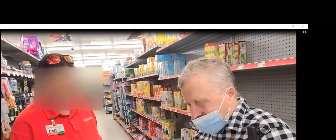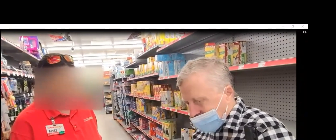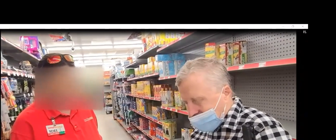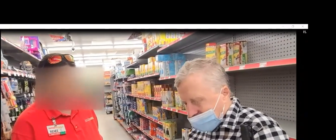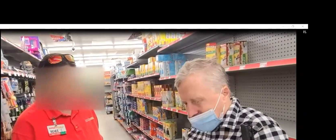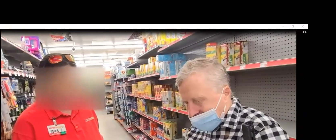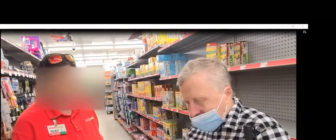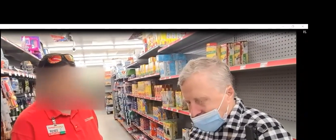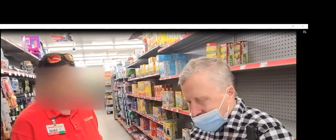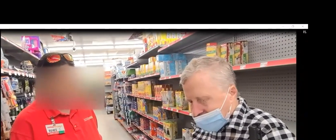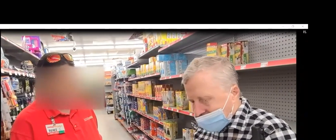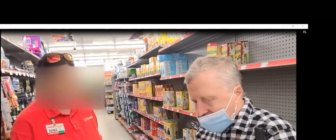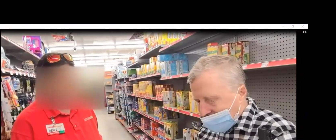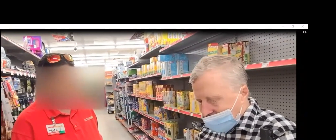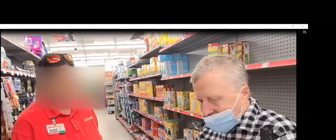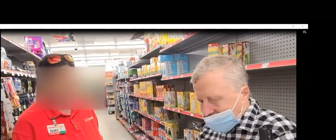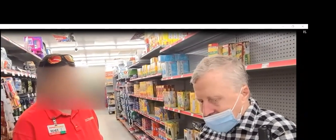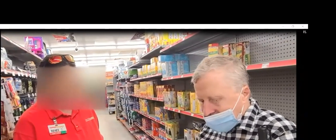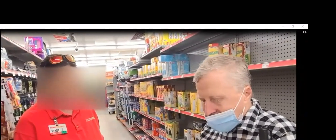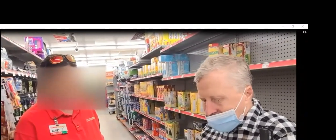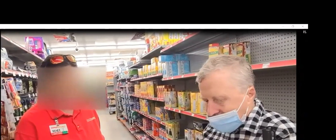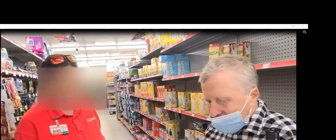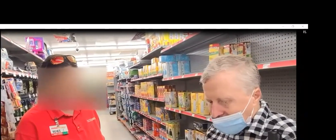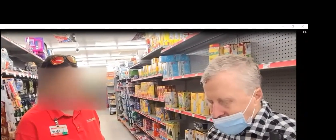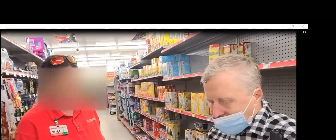I need Pepsi